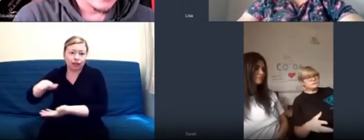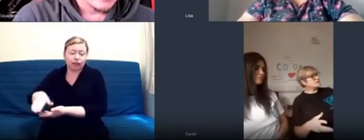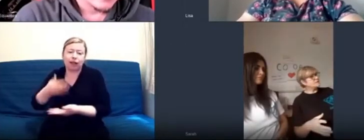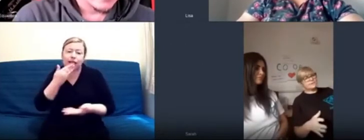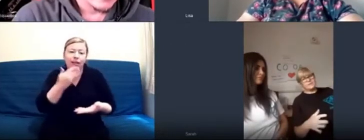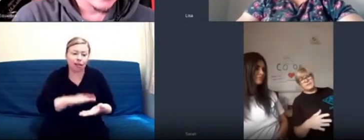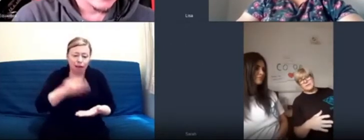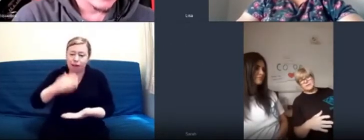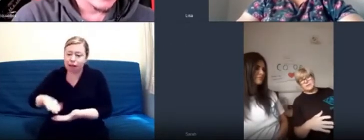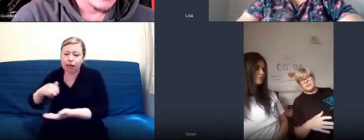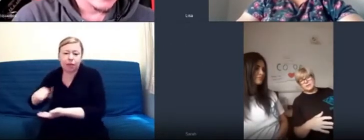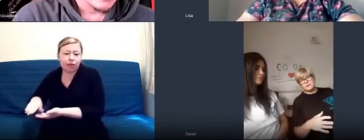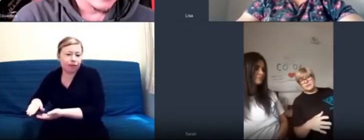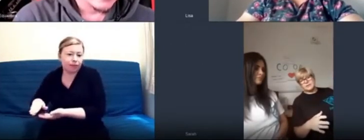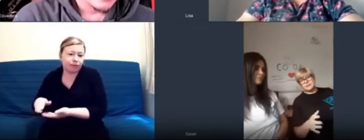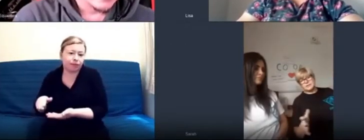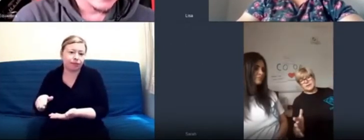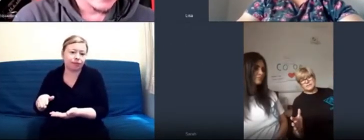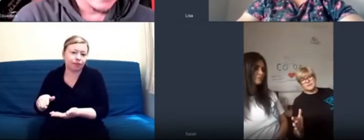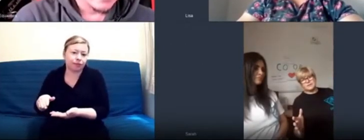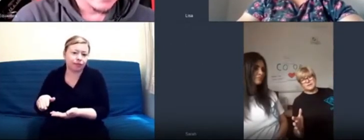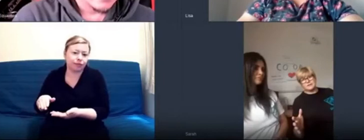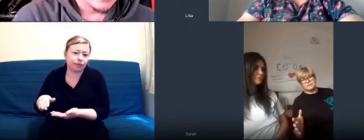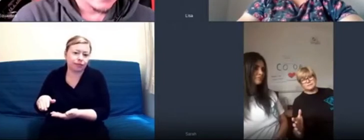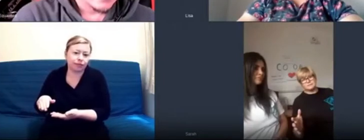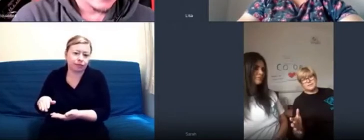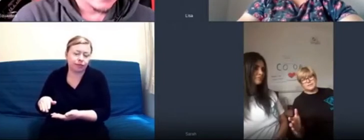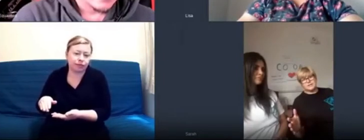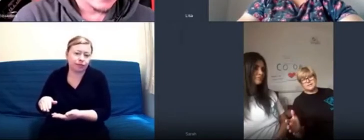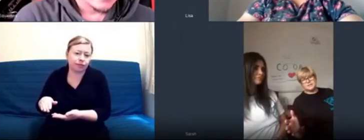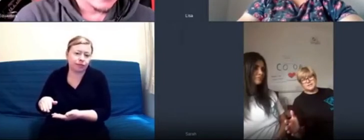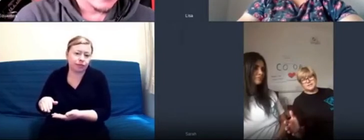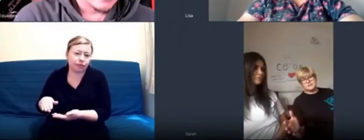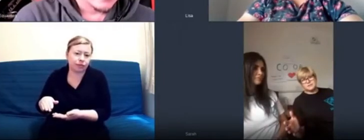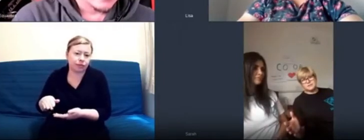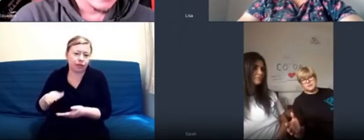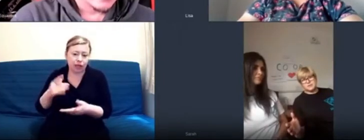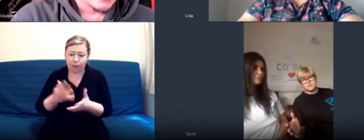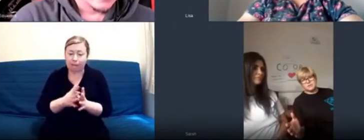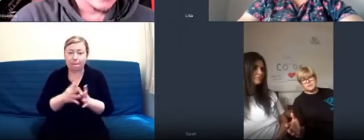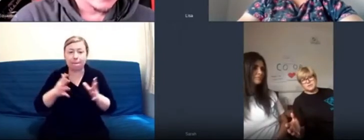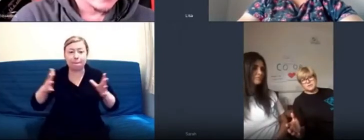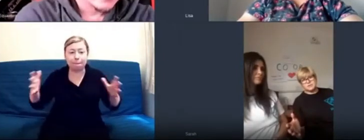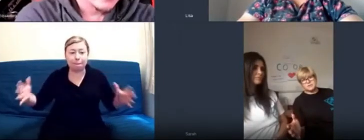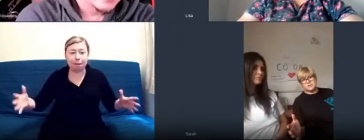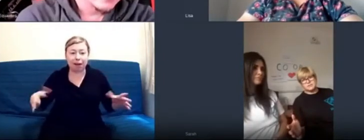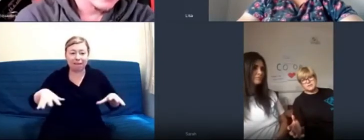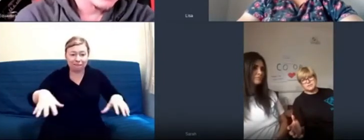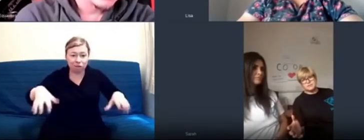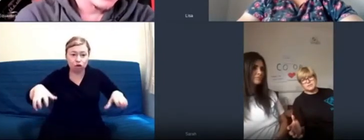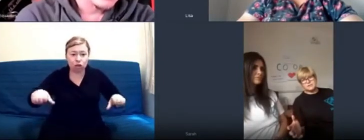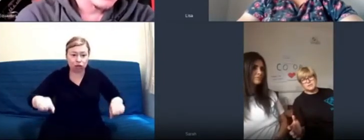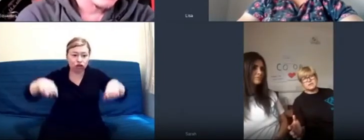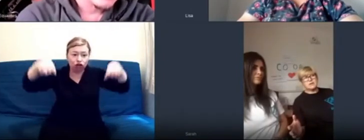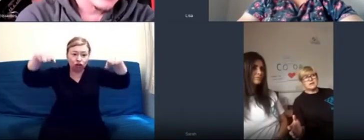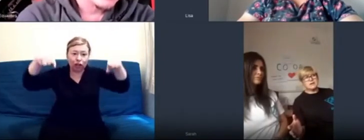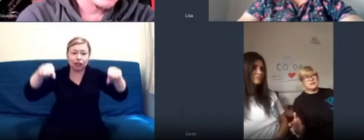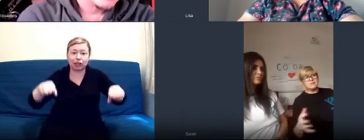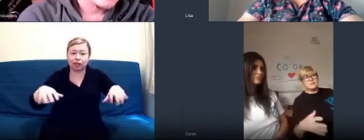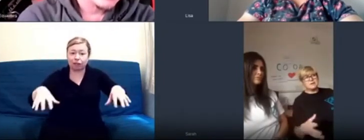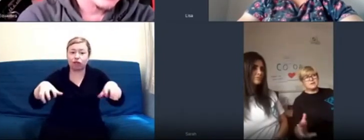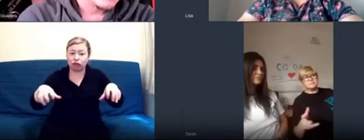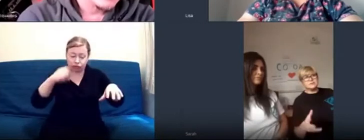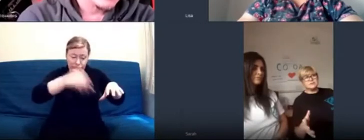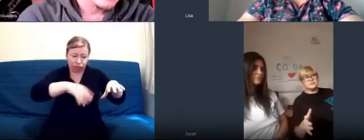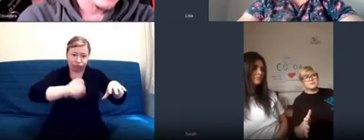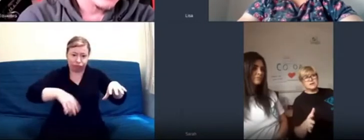labelled and stuff, and then they're put in. We have like big chest freezers that we use to store all these meals, and